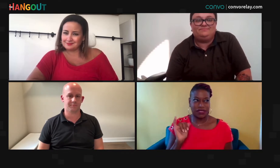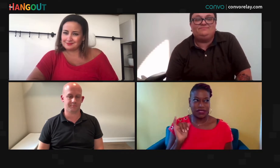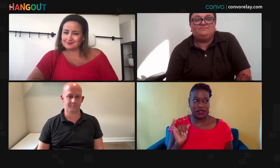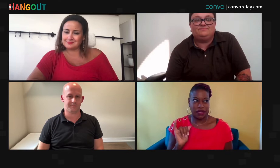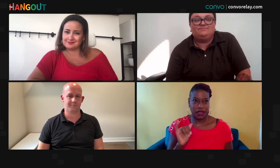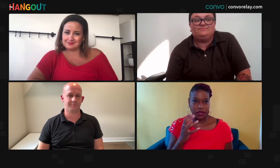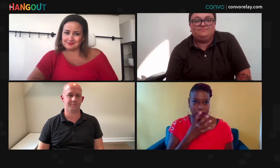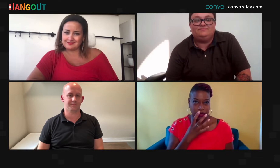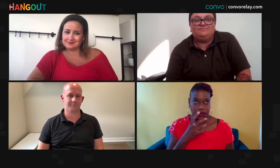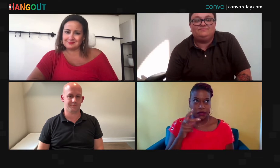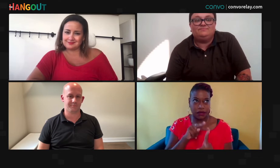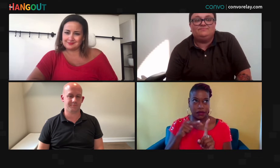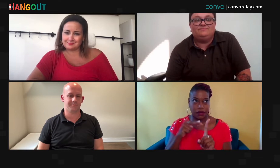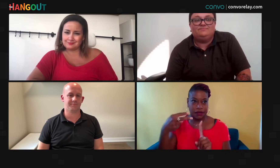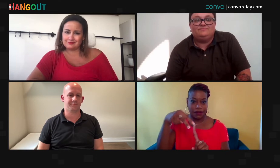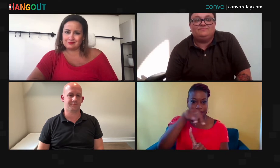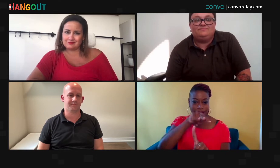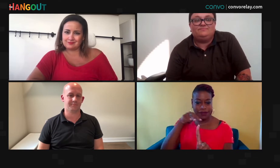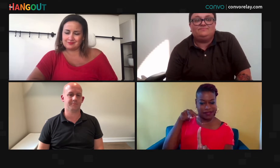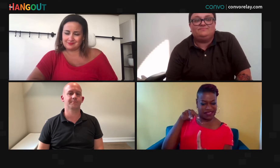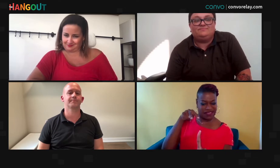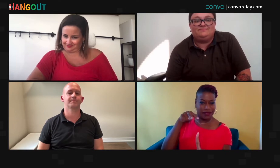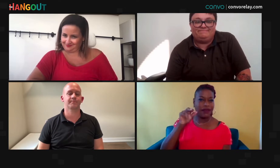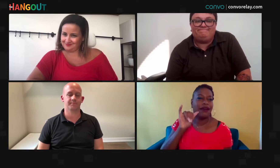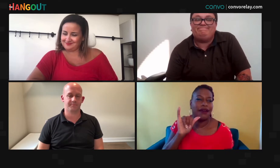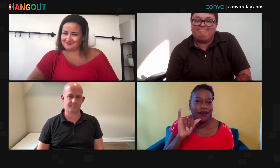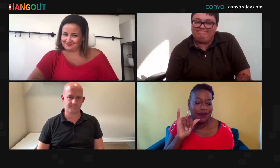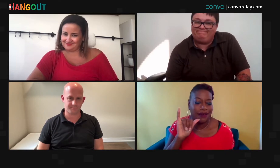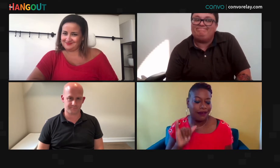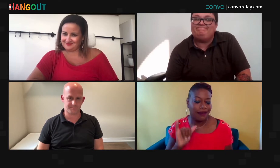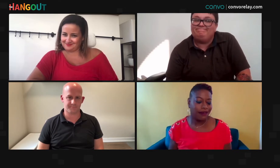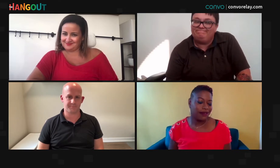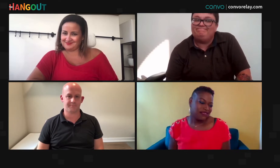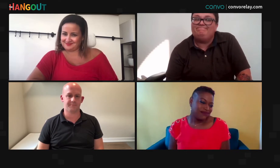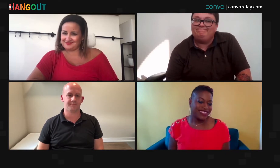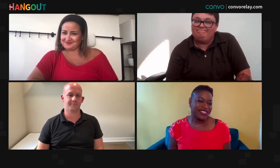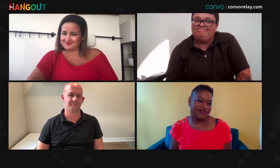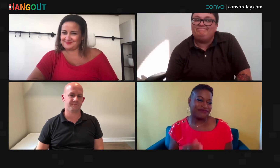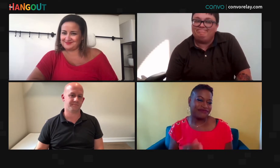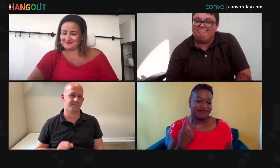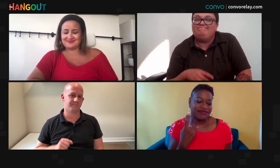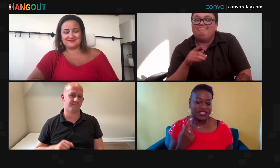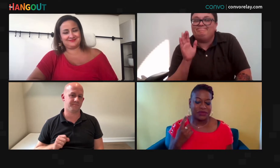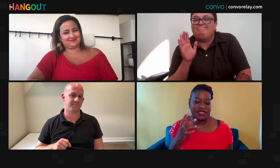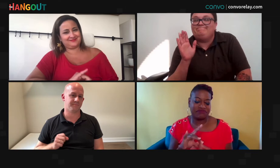you definitely incorporate those new skills, and I think it's amazing to get that different perspective.